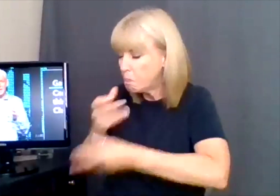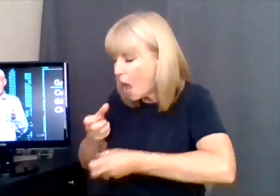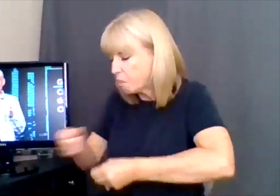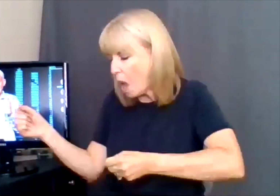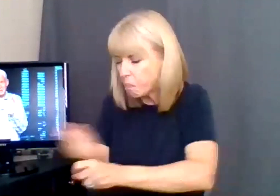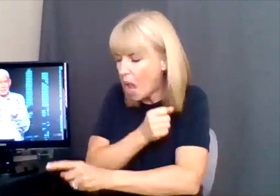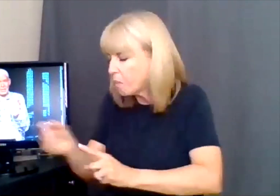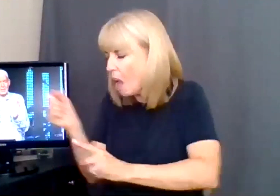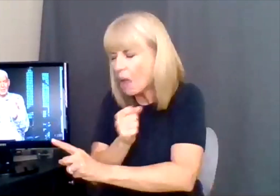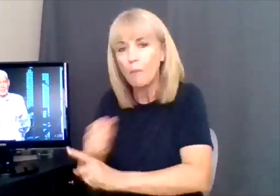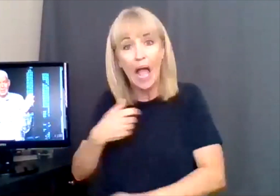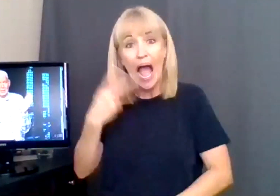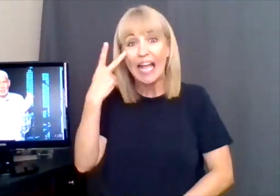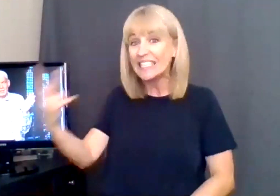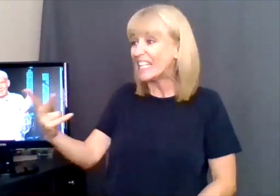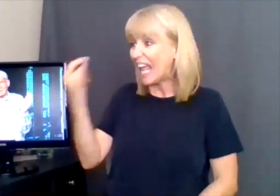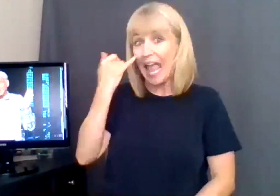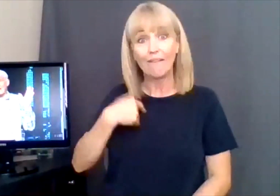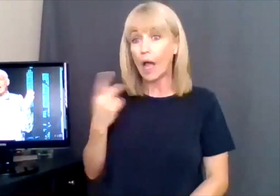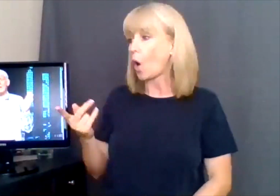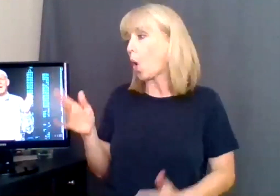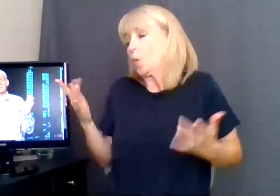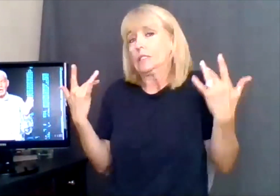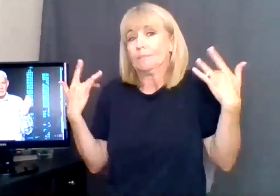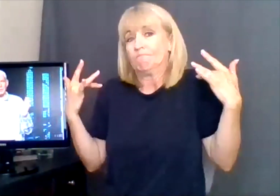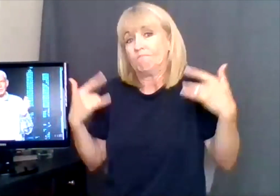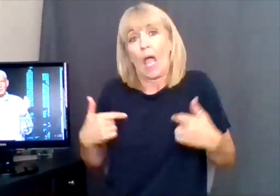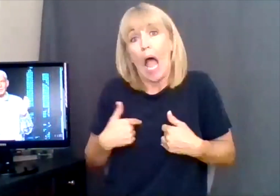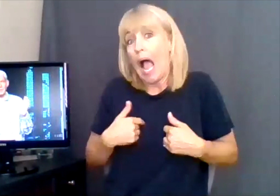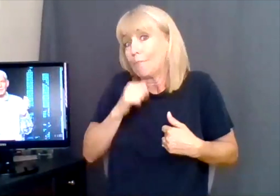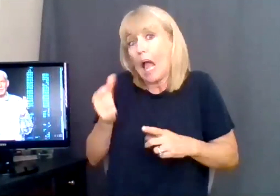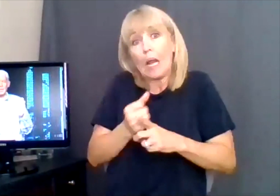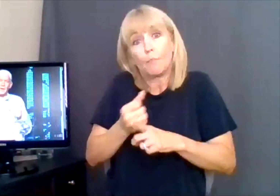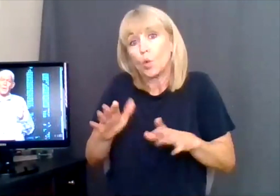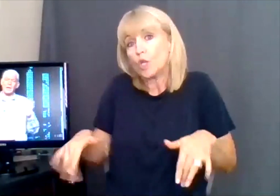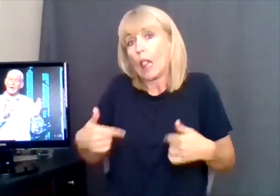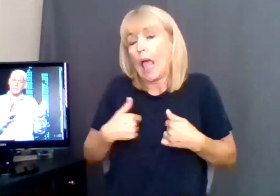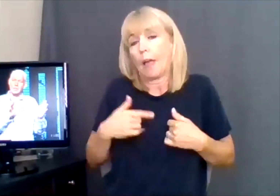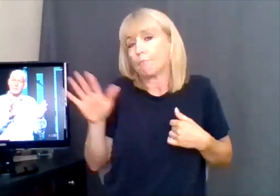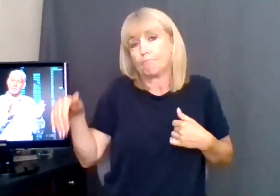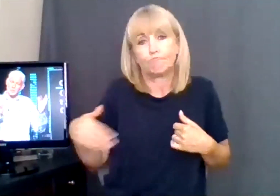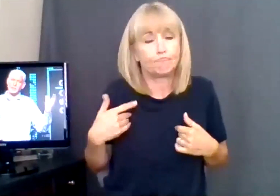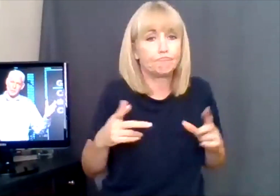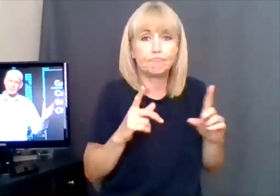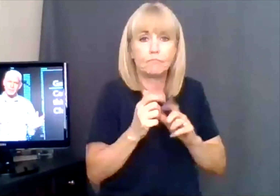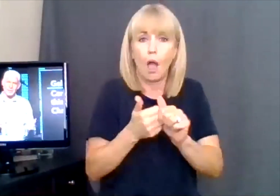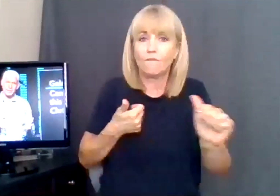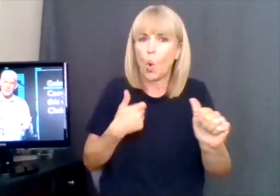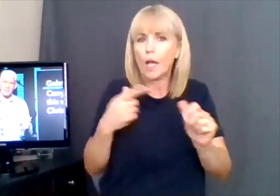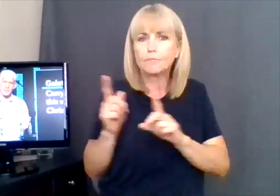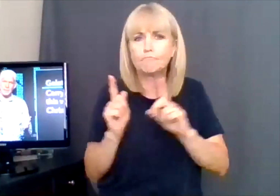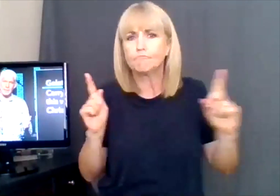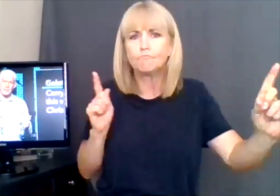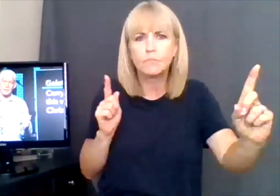physically. And if I just look at that and go, well, it's not my problem. I'm not a child abuser. And if I walk on, would you have a problem with